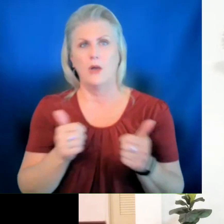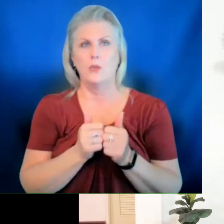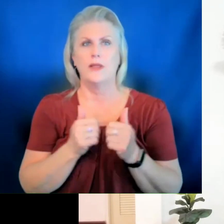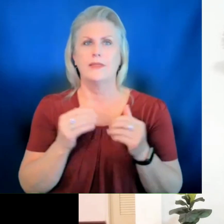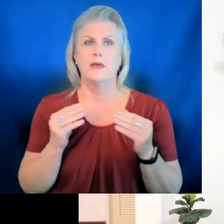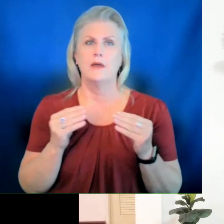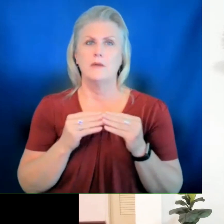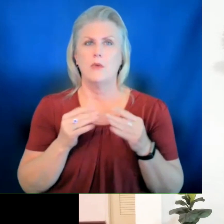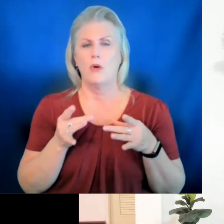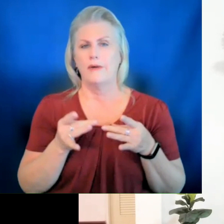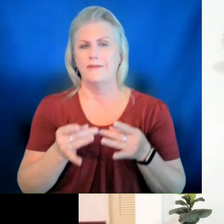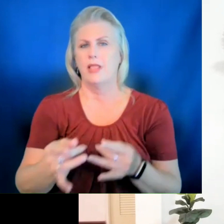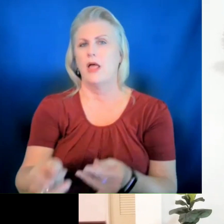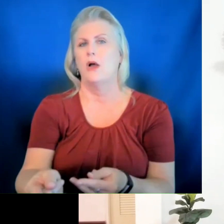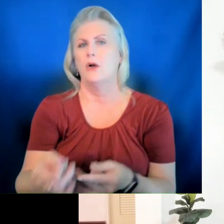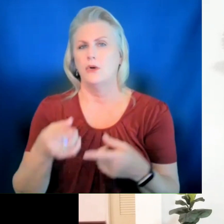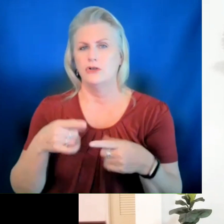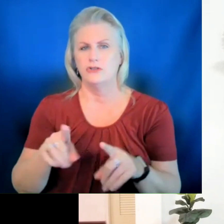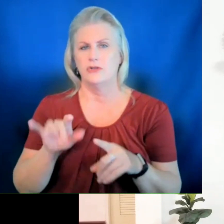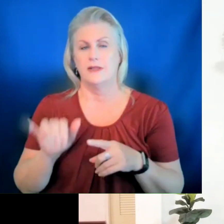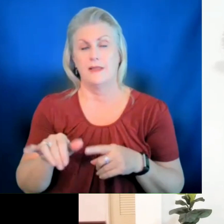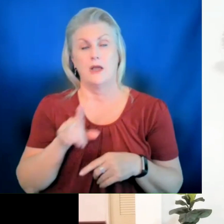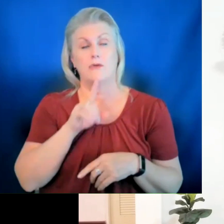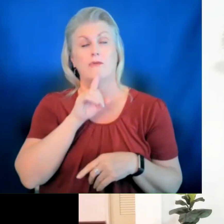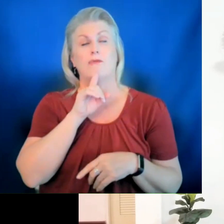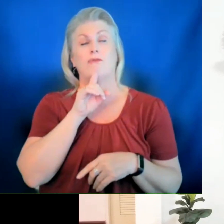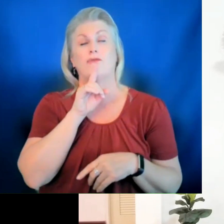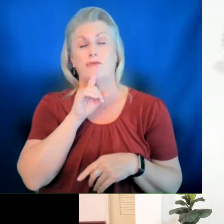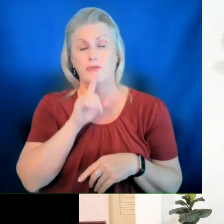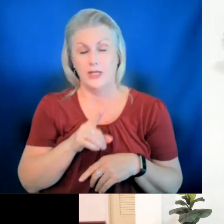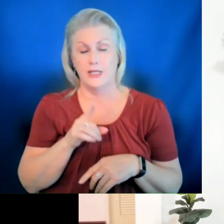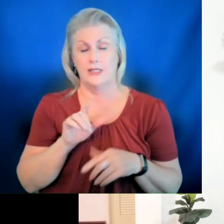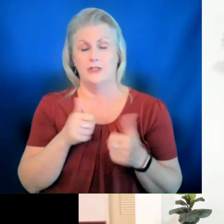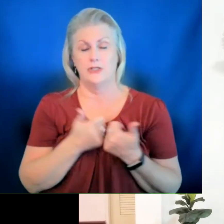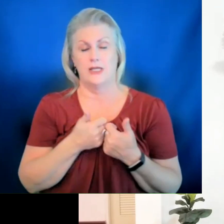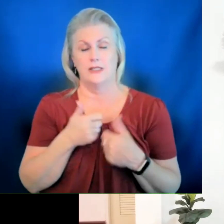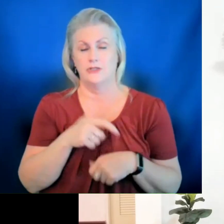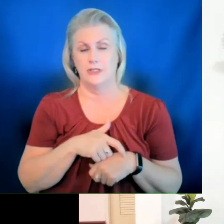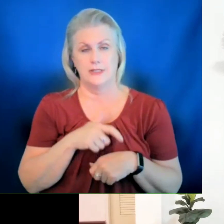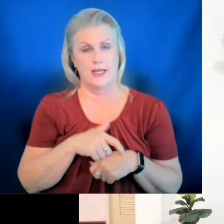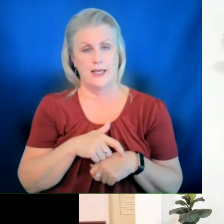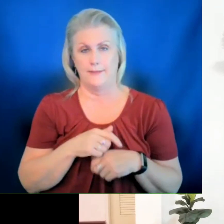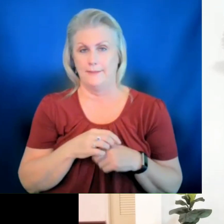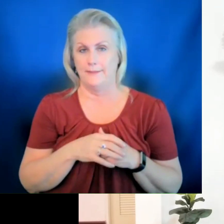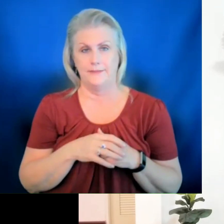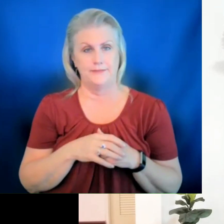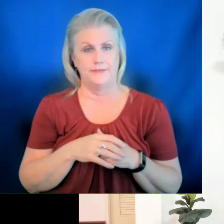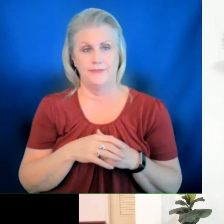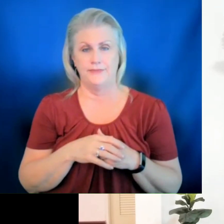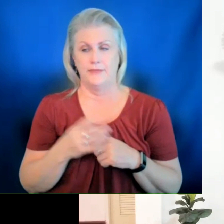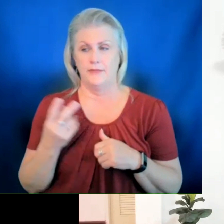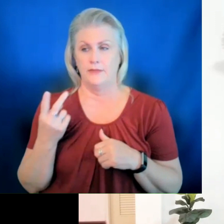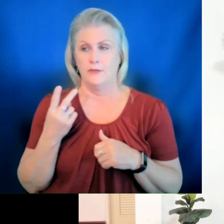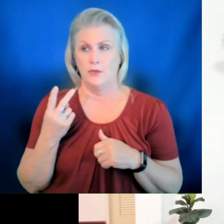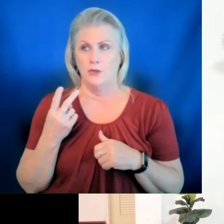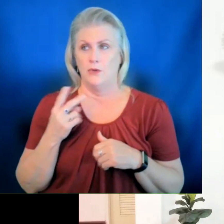move on with more ease and flow during that really, really challenging